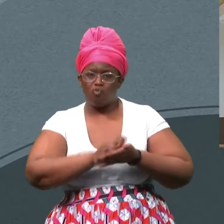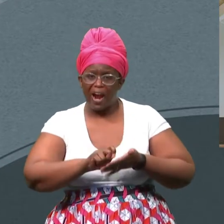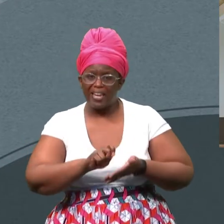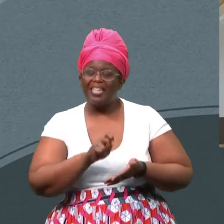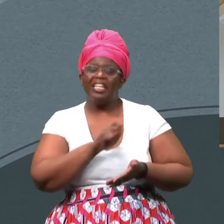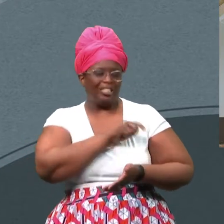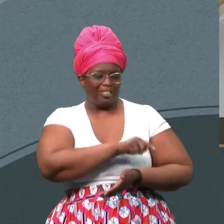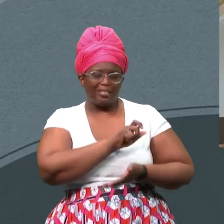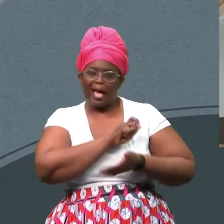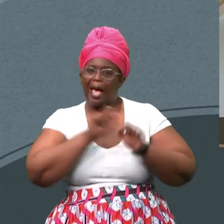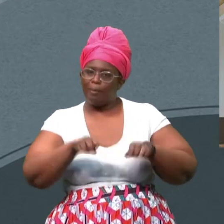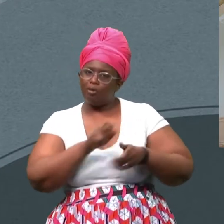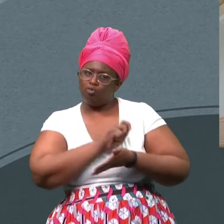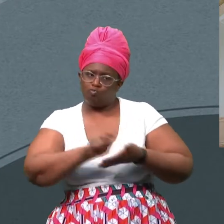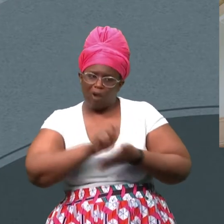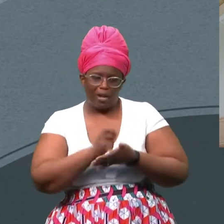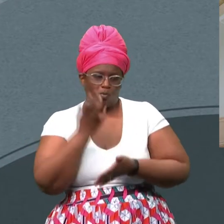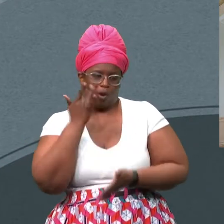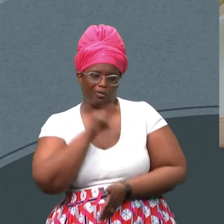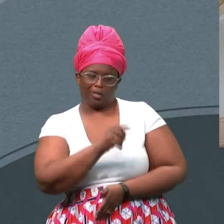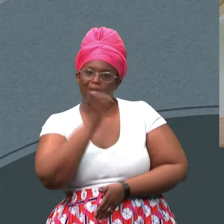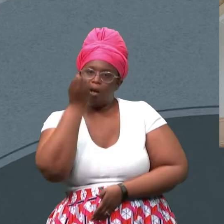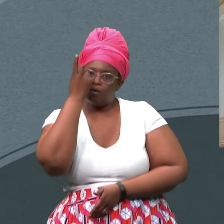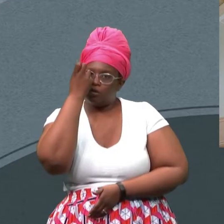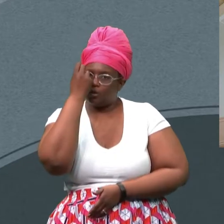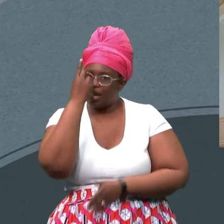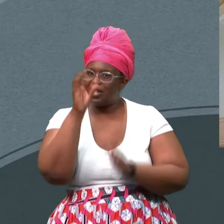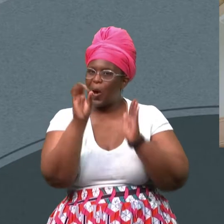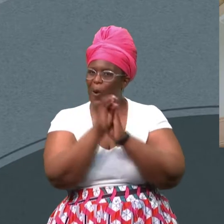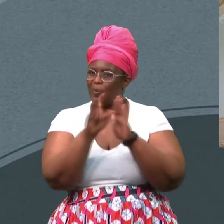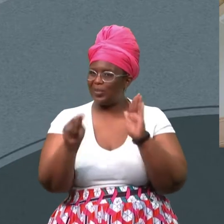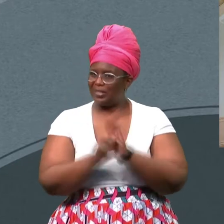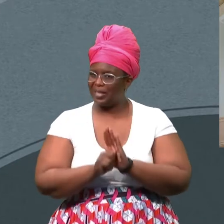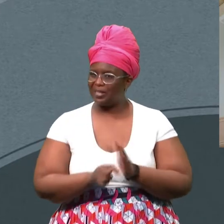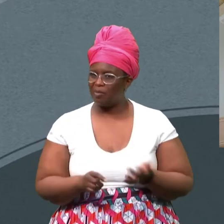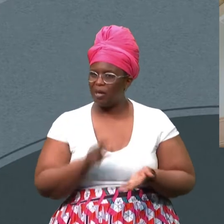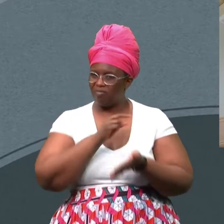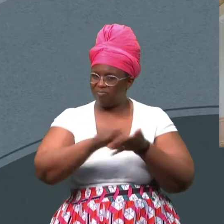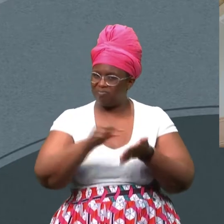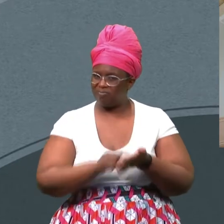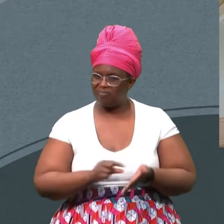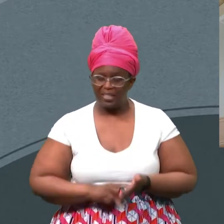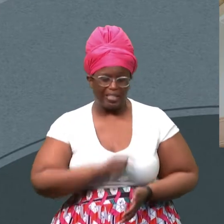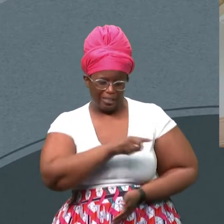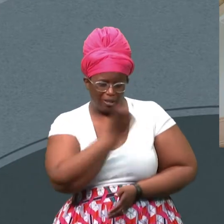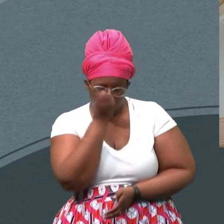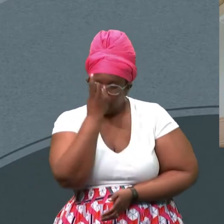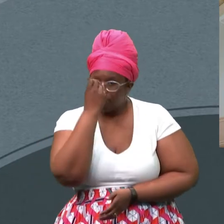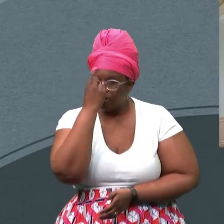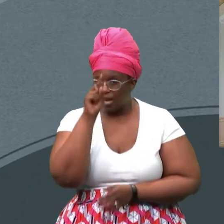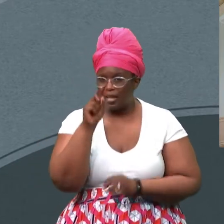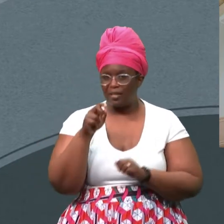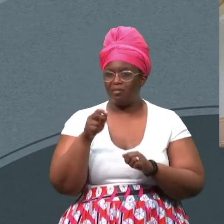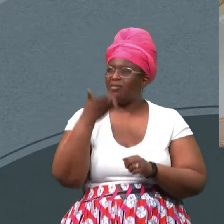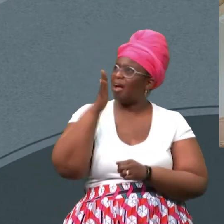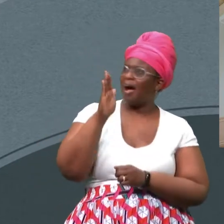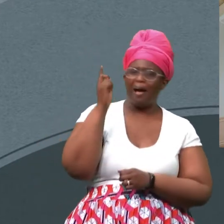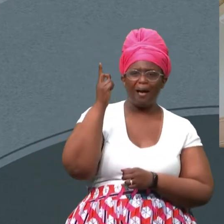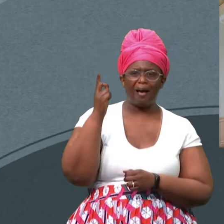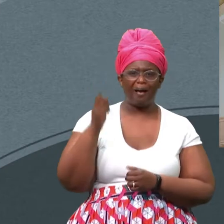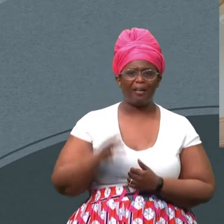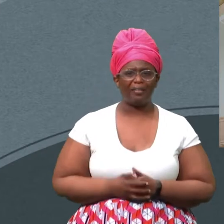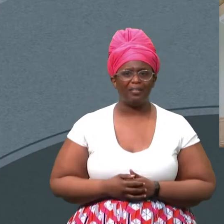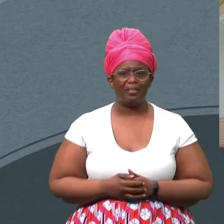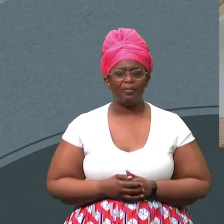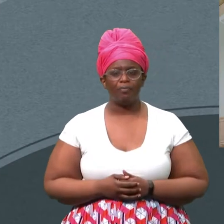understood about the scriptures. It's something that she has understood about God. But y'all, by understanding